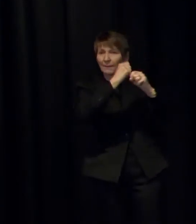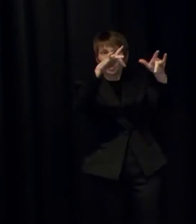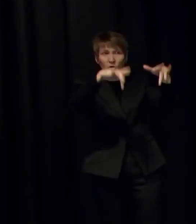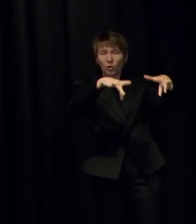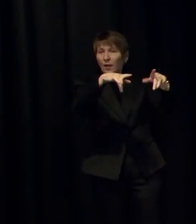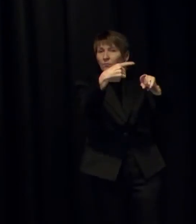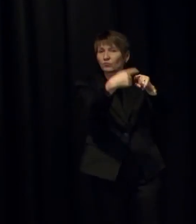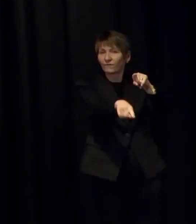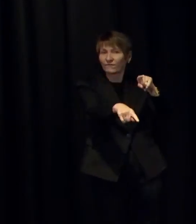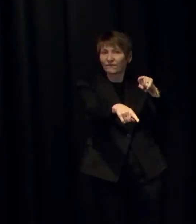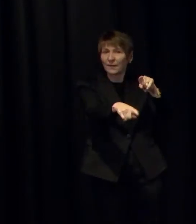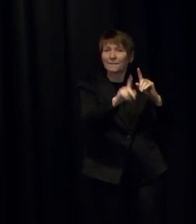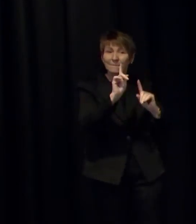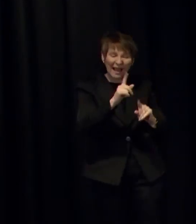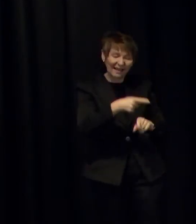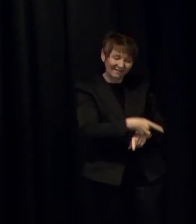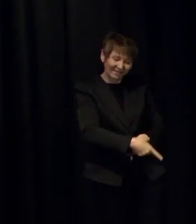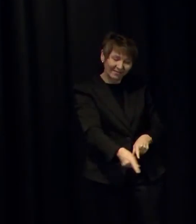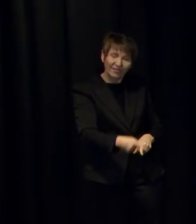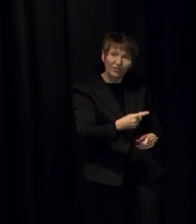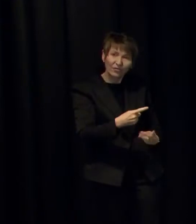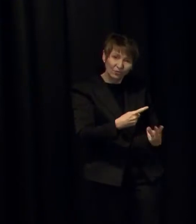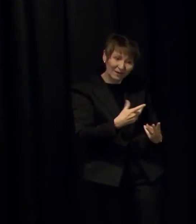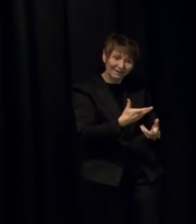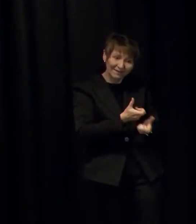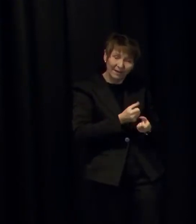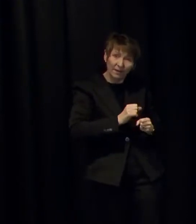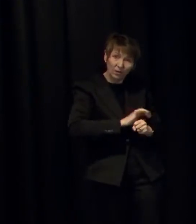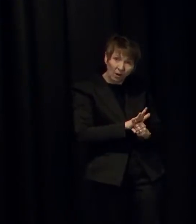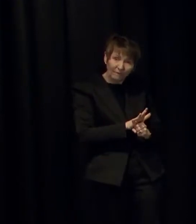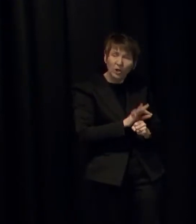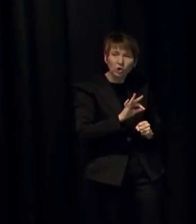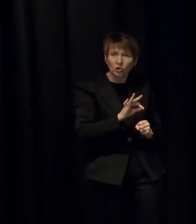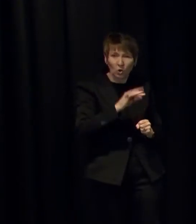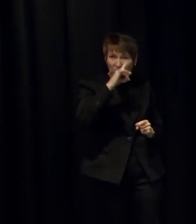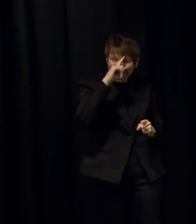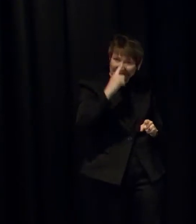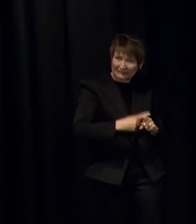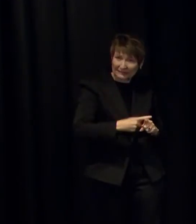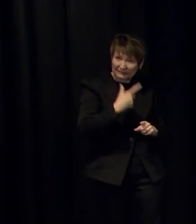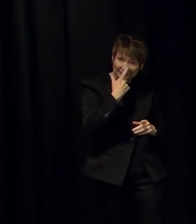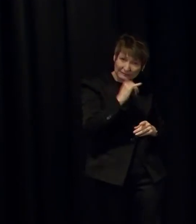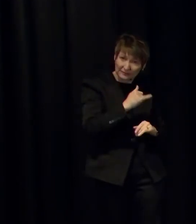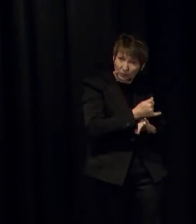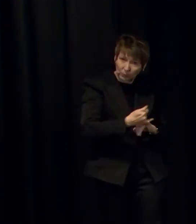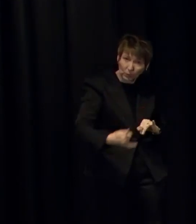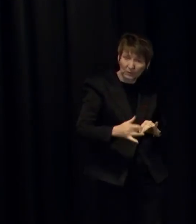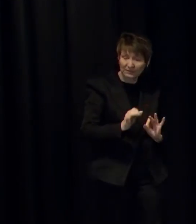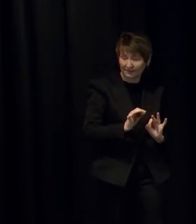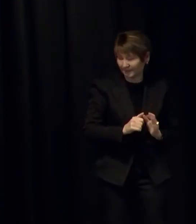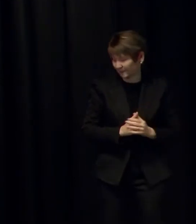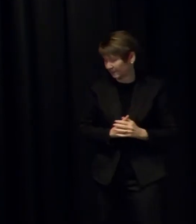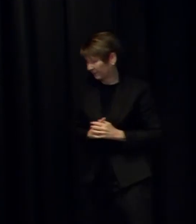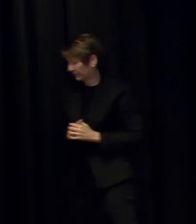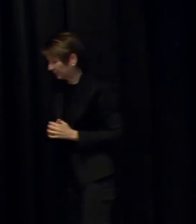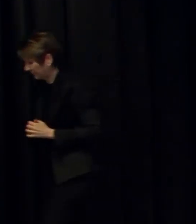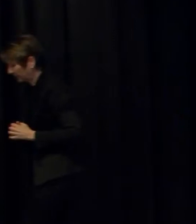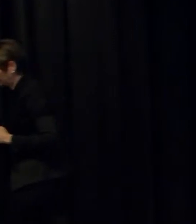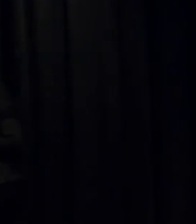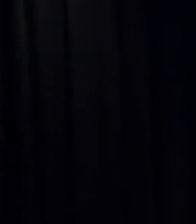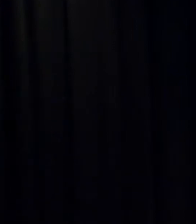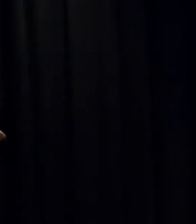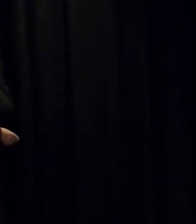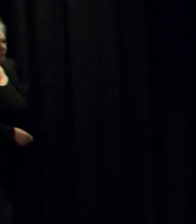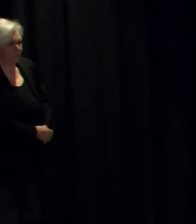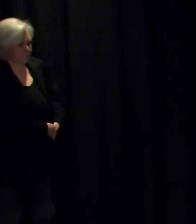unwell overwhelmingly, but they certainly can transmit. Given that, as you say, COVID, a lot of us may well get COVID, would